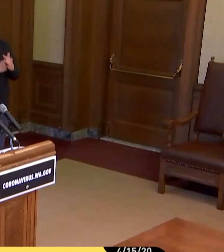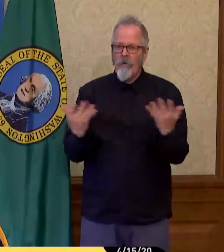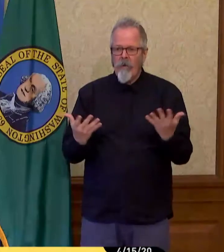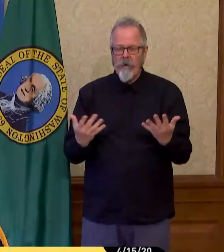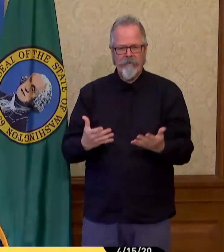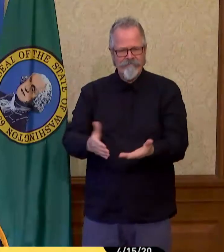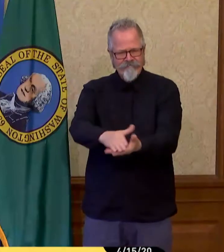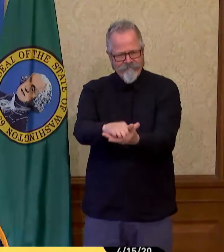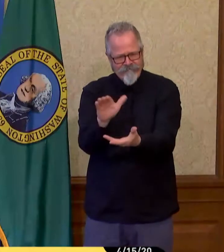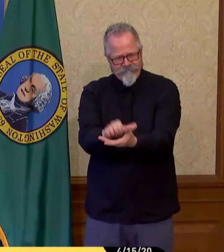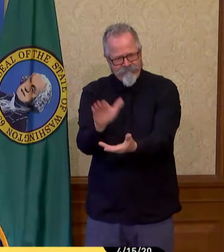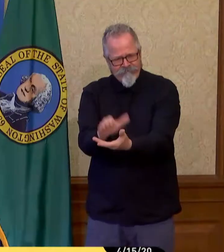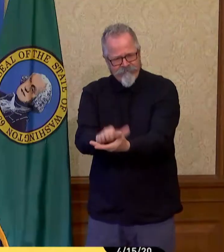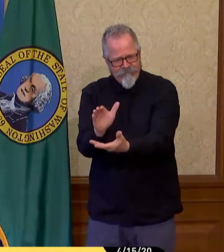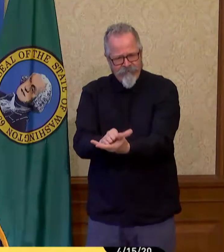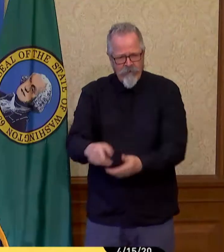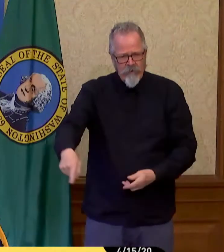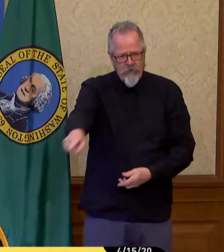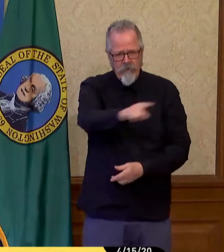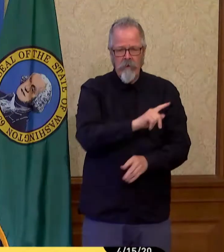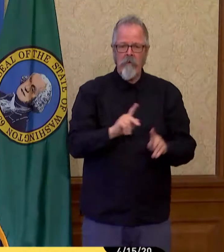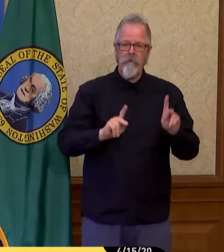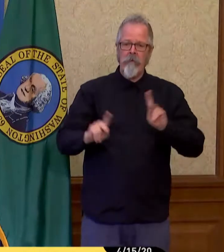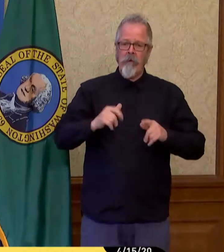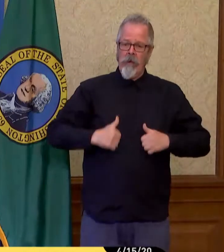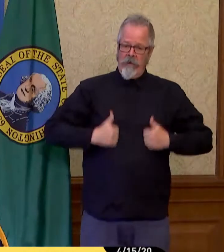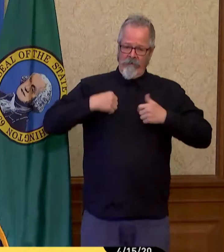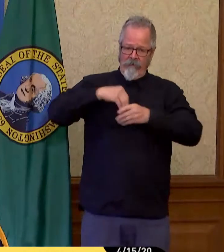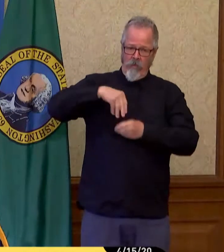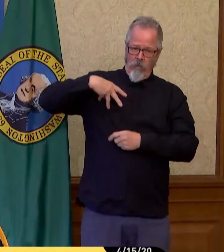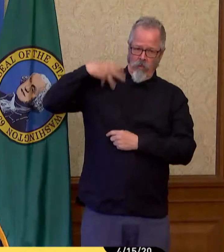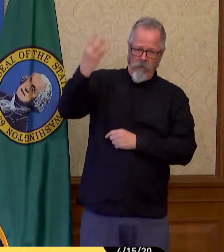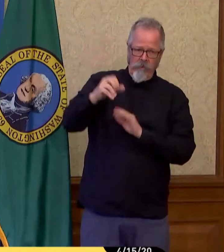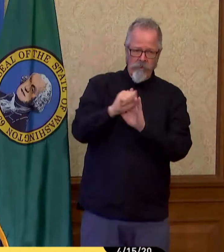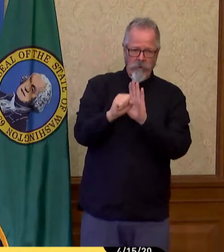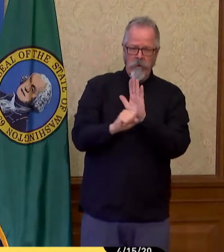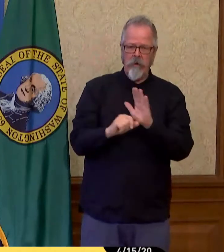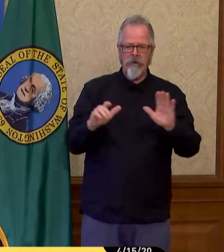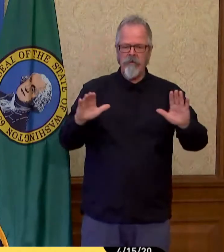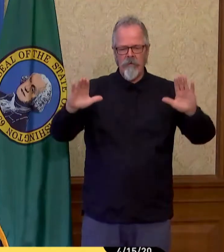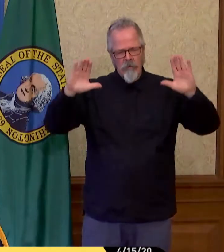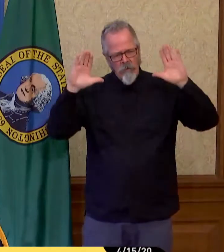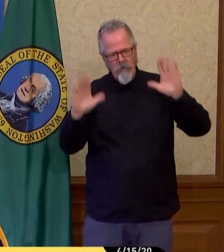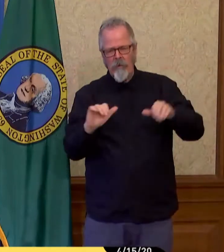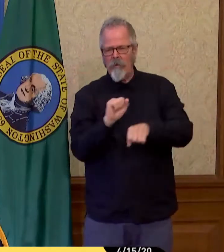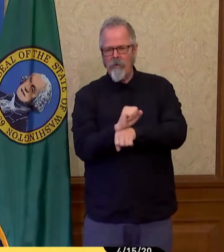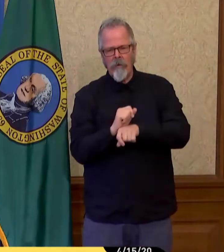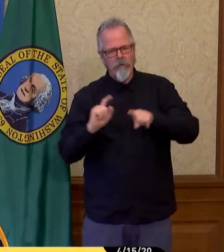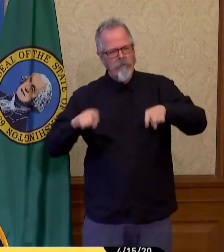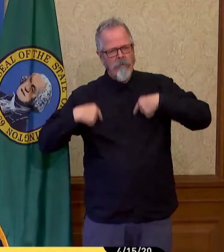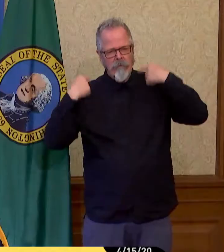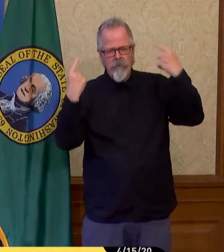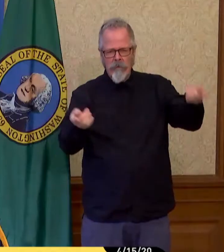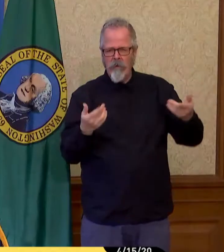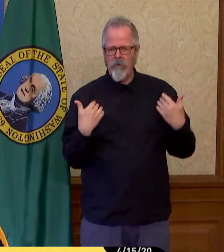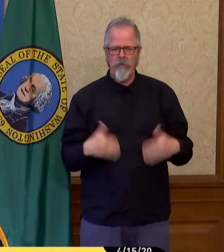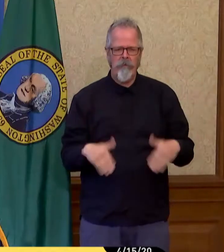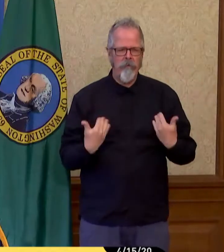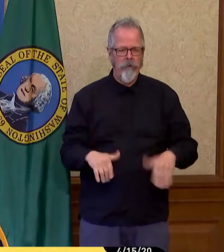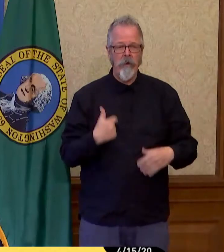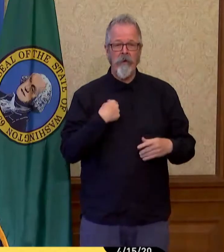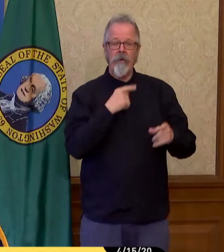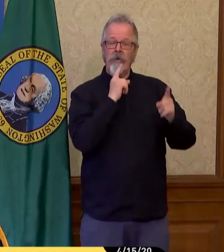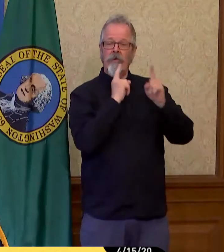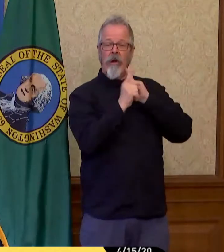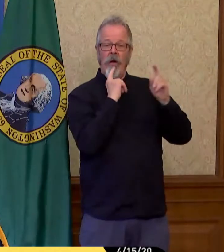effort against the COVID-19 virus. I spoke to the Undersecretary of the U.S. Department of Health and Human Services yesterday, who is praising our efforts